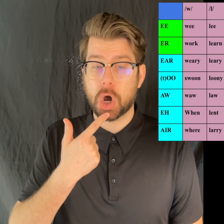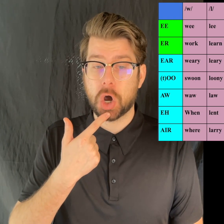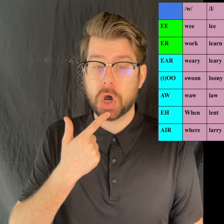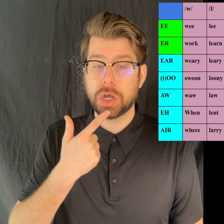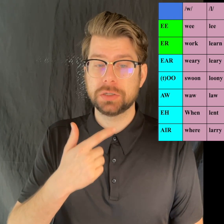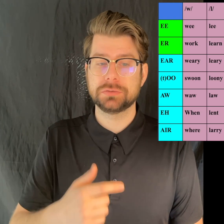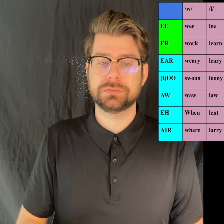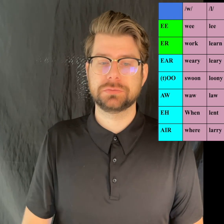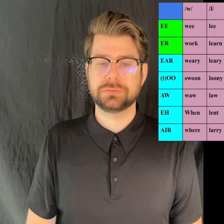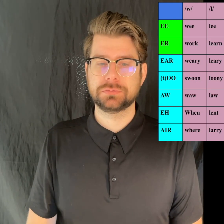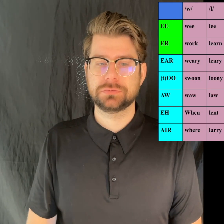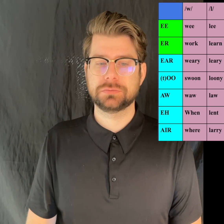law,